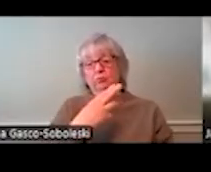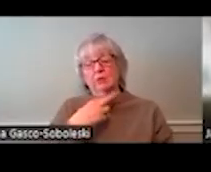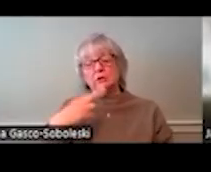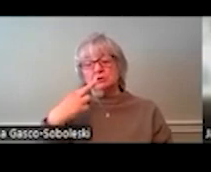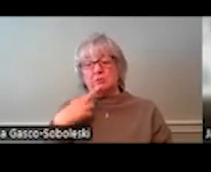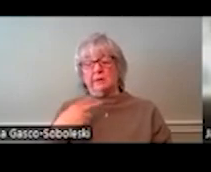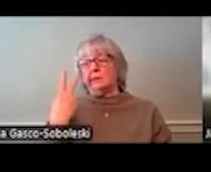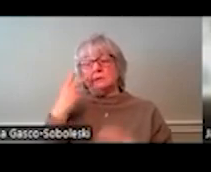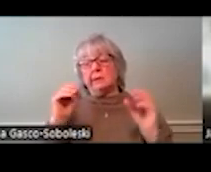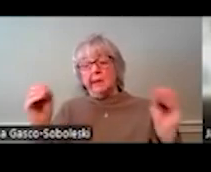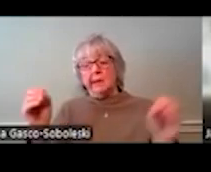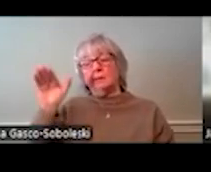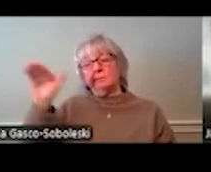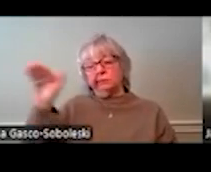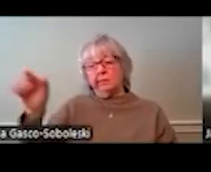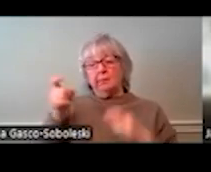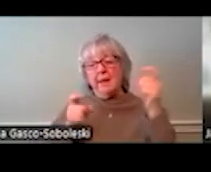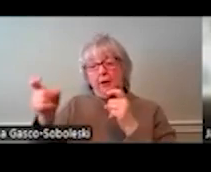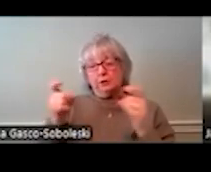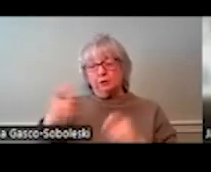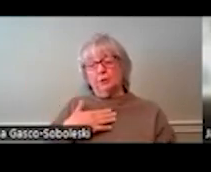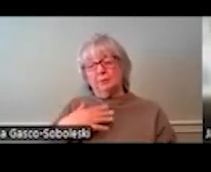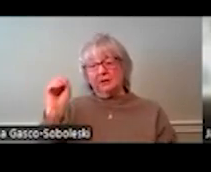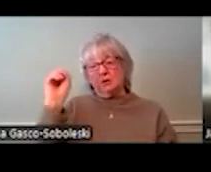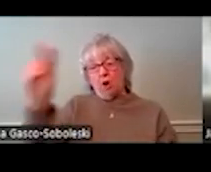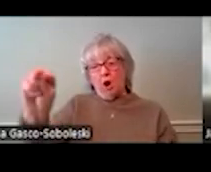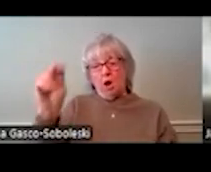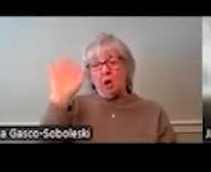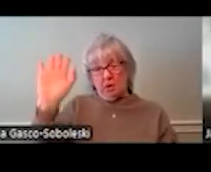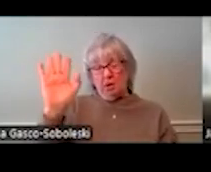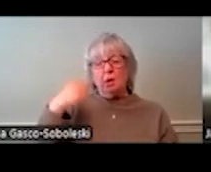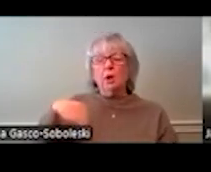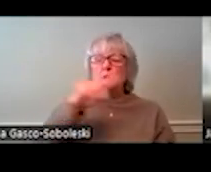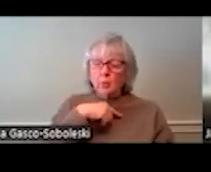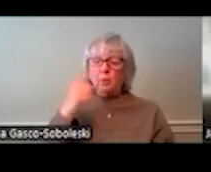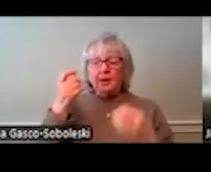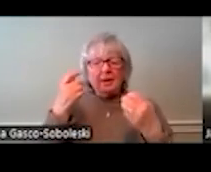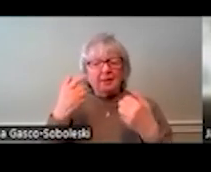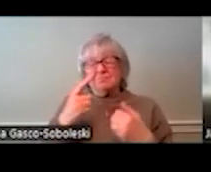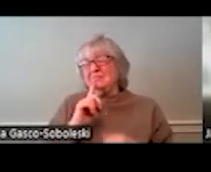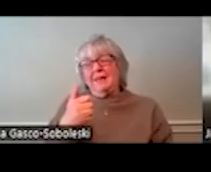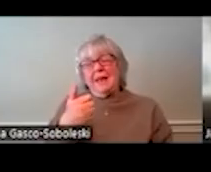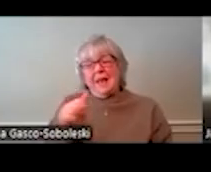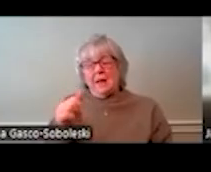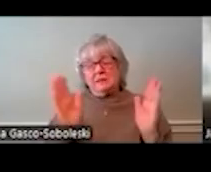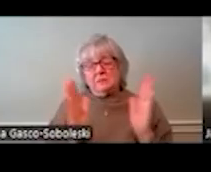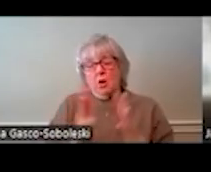I've walked into a restaurant myself and I see that there's nothing there, and then I approach the manager and ask them to put the captions on.